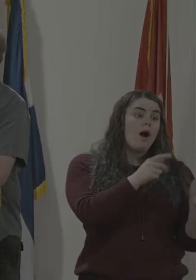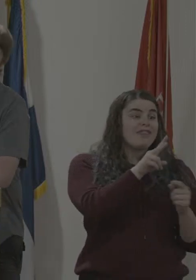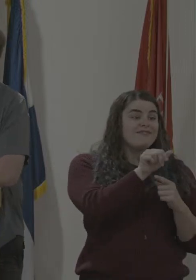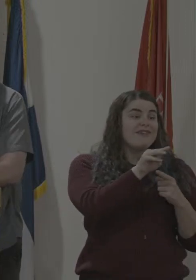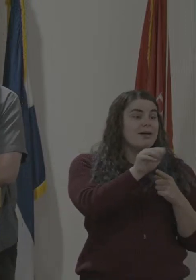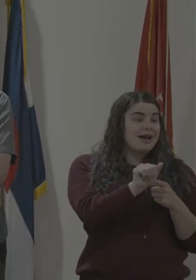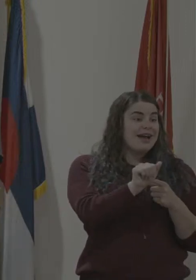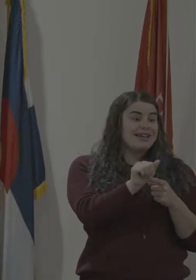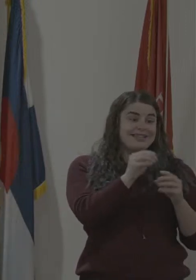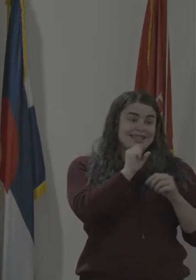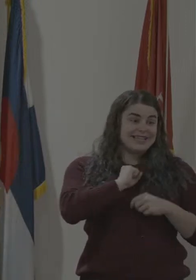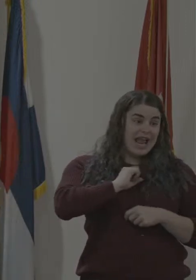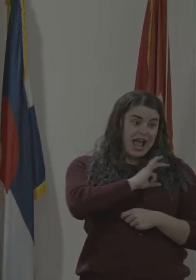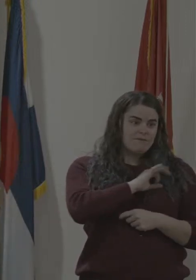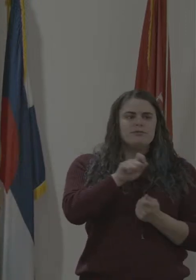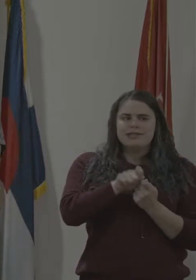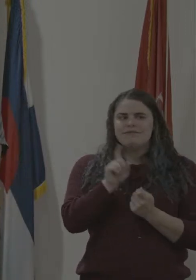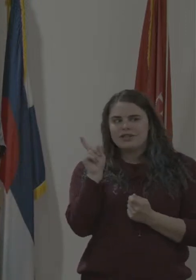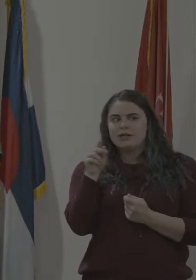Paul.